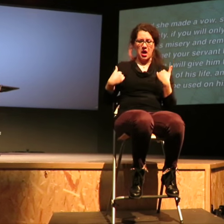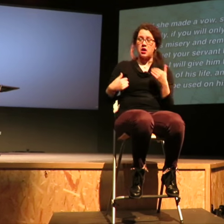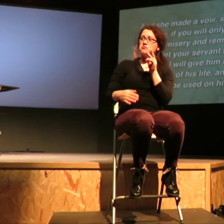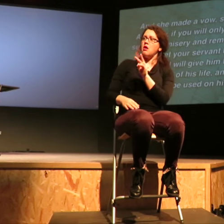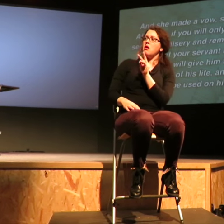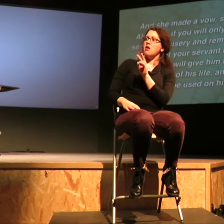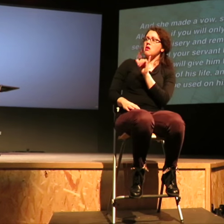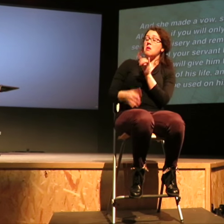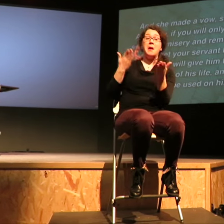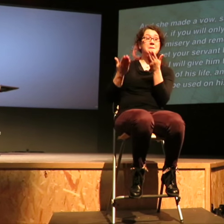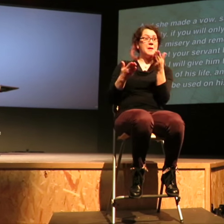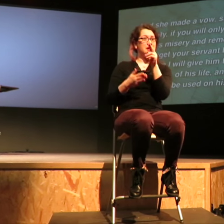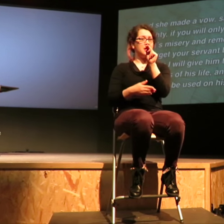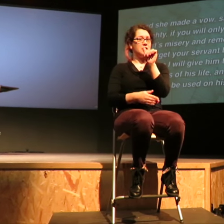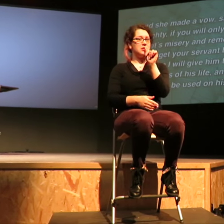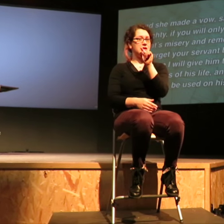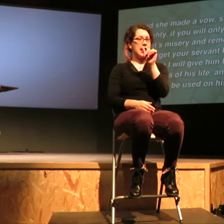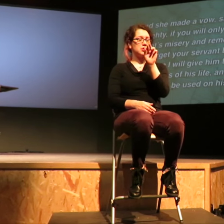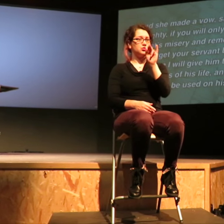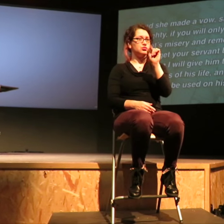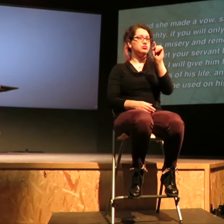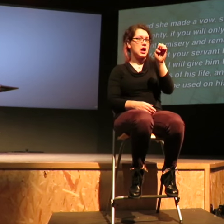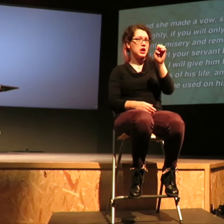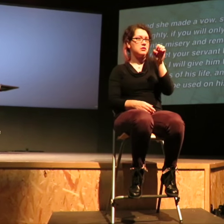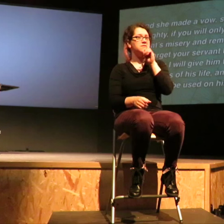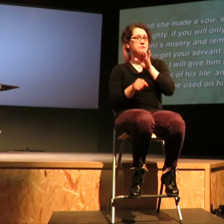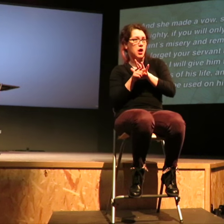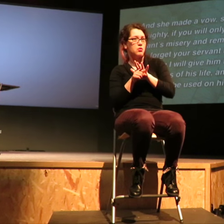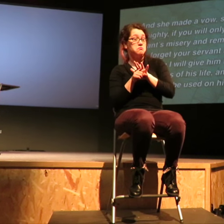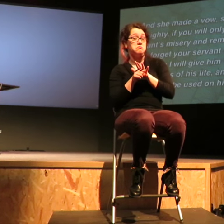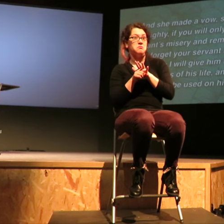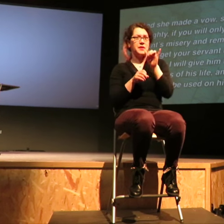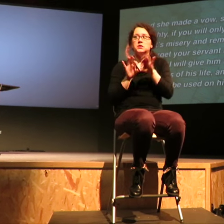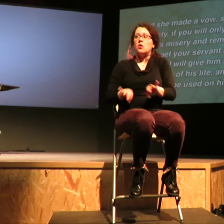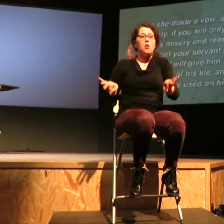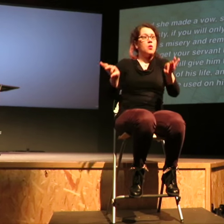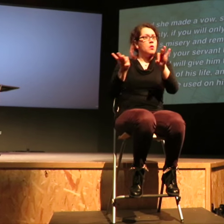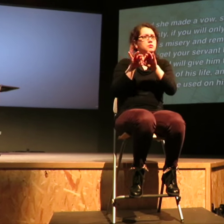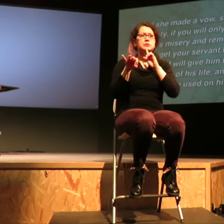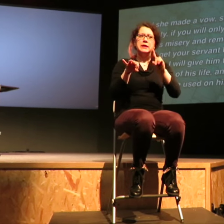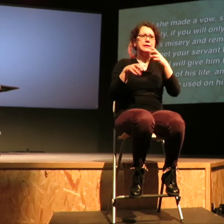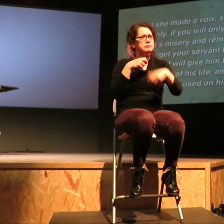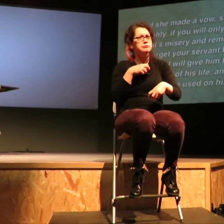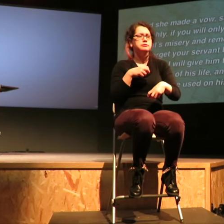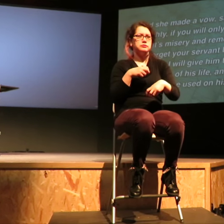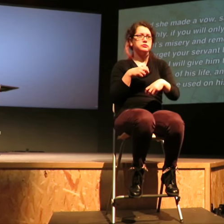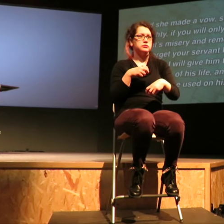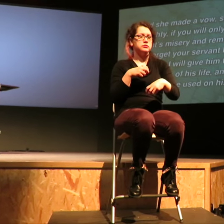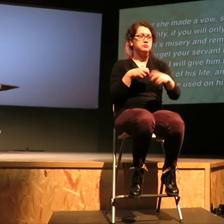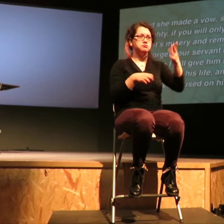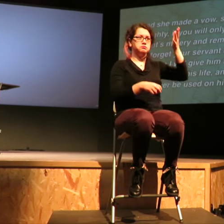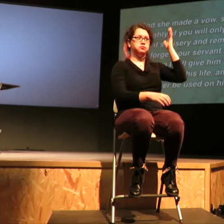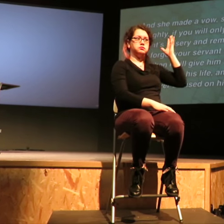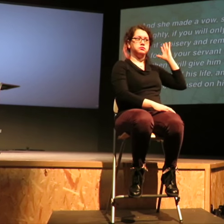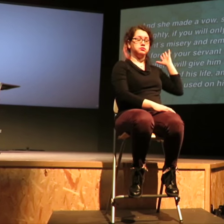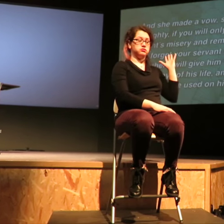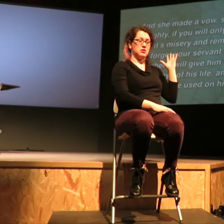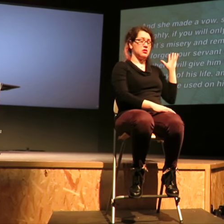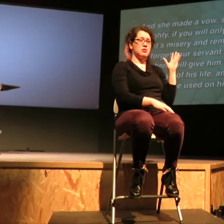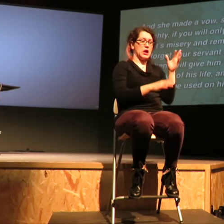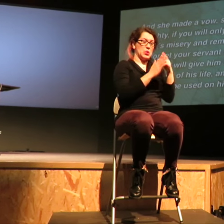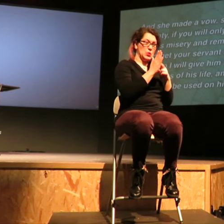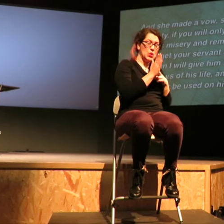well could be doing a Nazirite vow. And this was a big deal. It was one of the hardest things that you'd have to do. Back then, one of the other rules